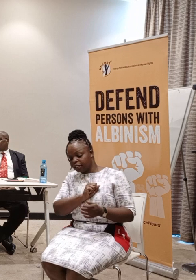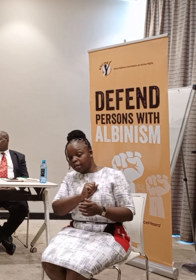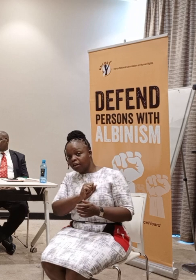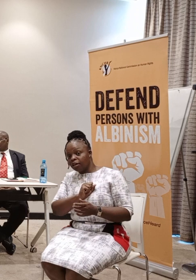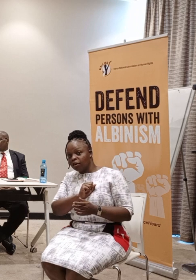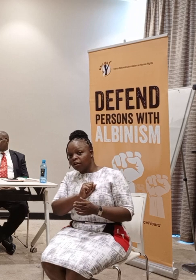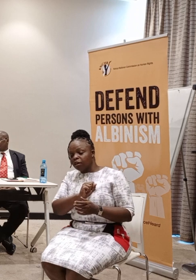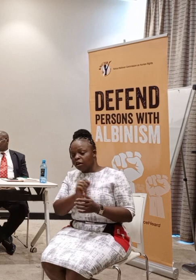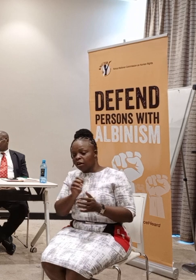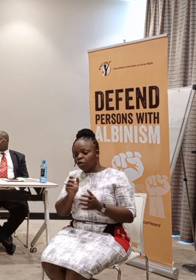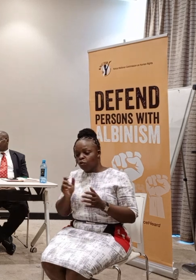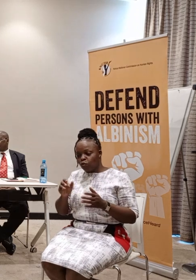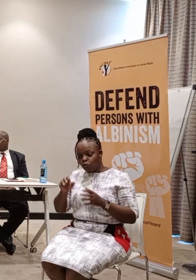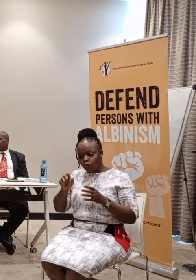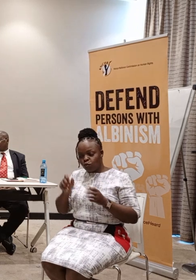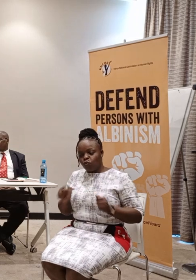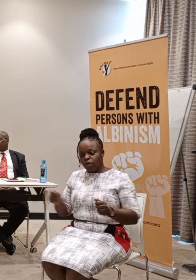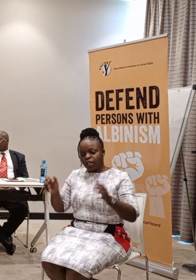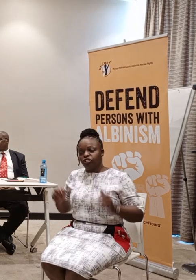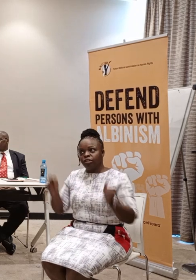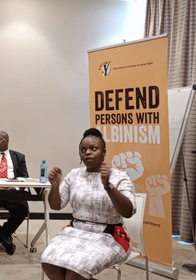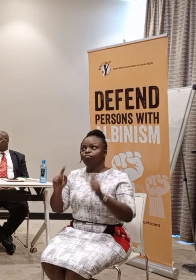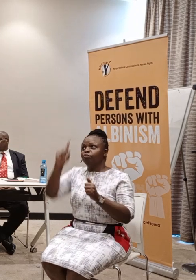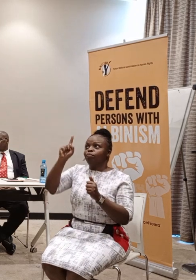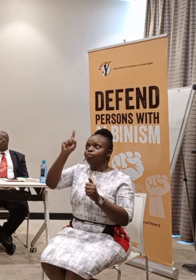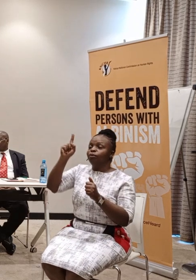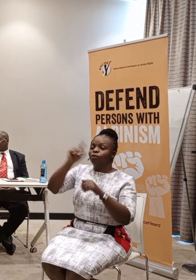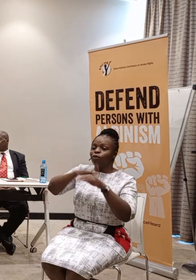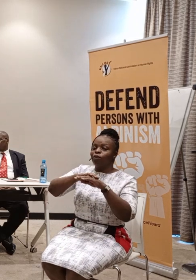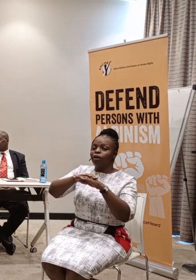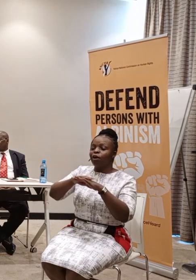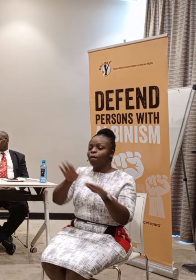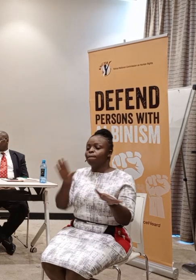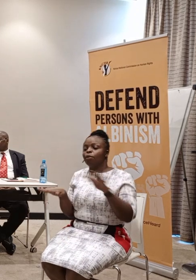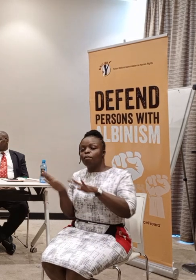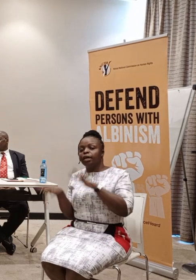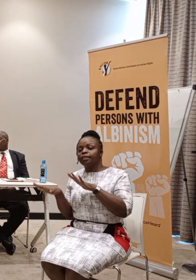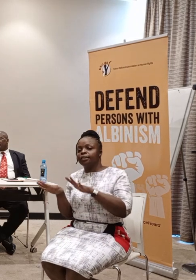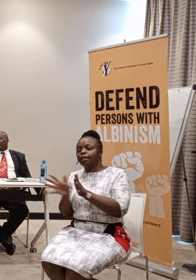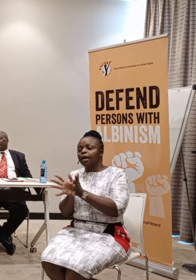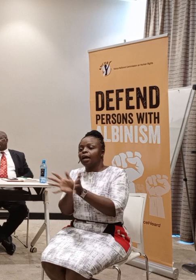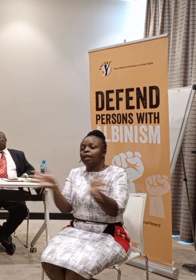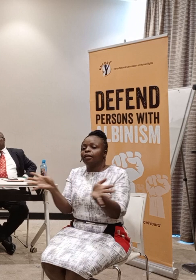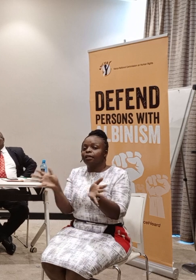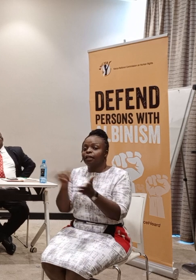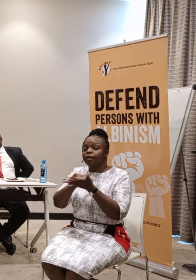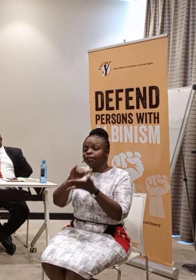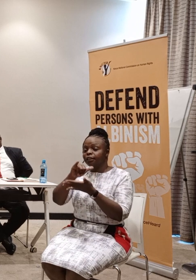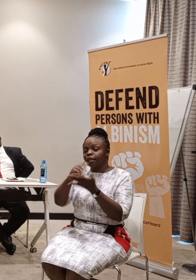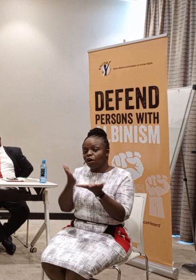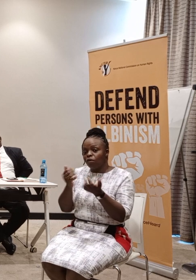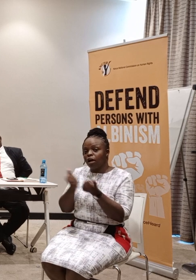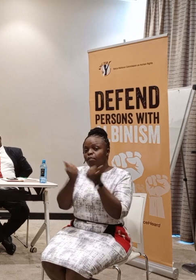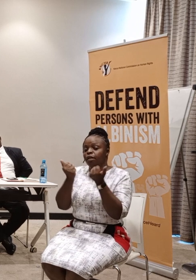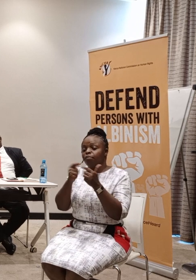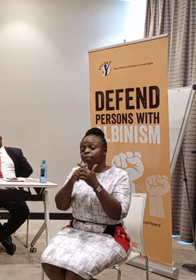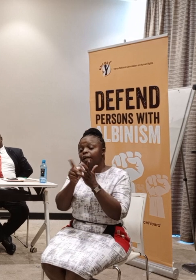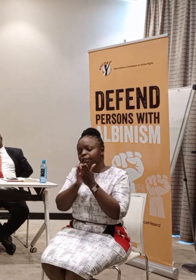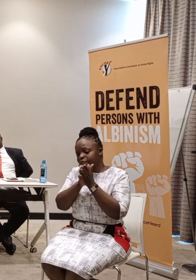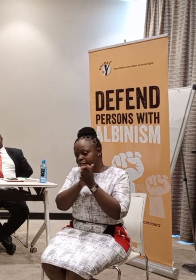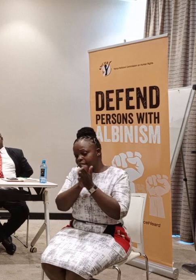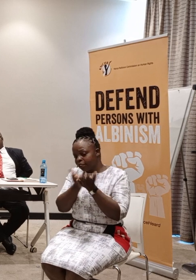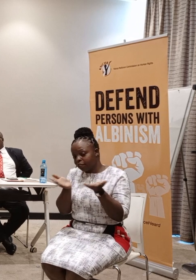up at the Bombers Gallery. Wow. So that's how we come. But now, what was interesting